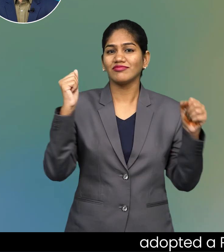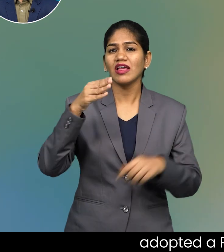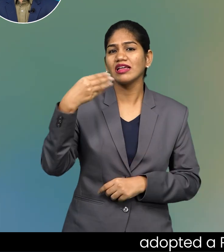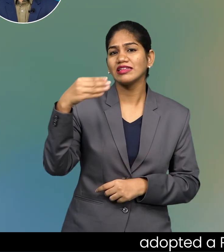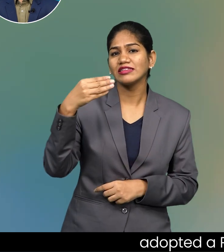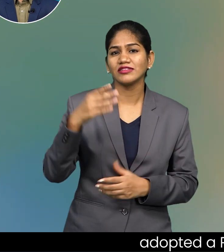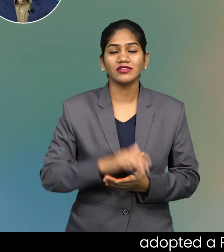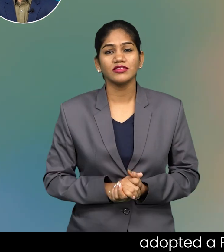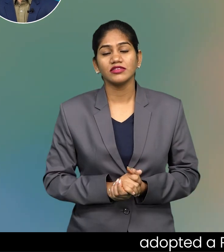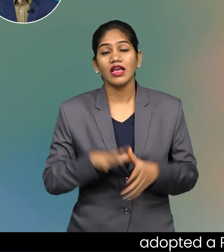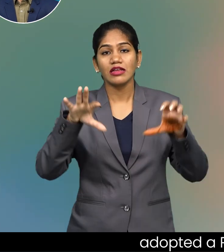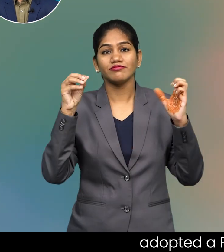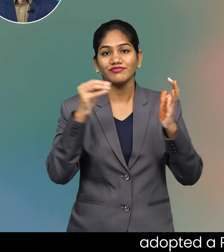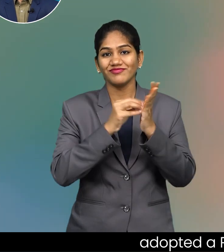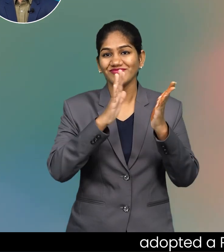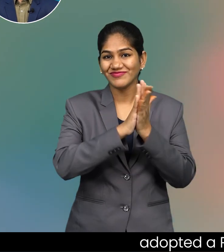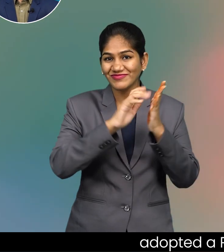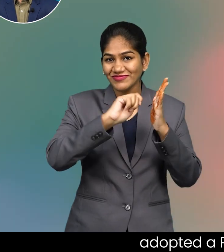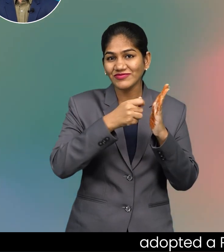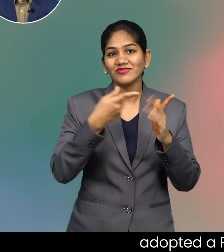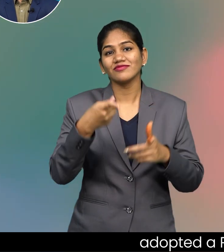republican constitution.